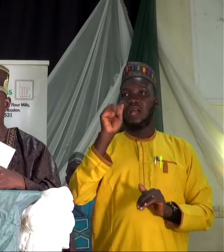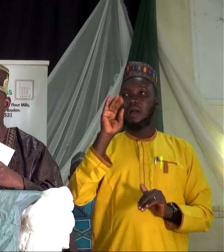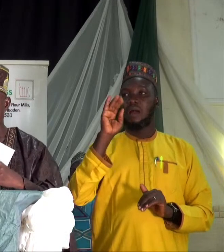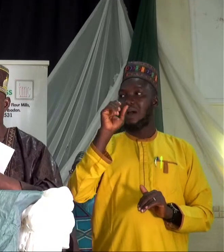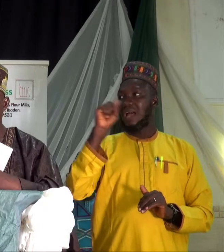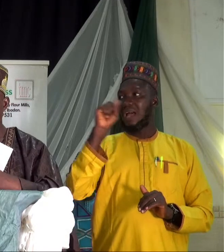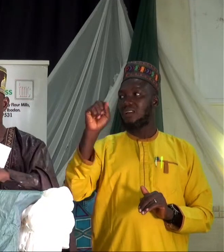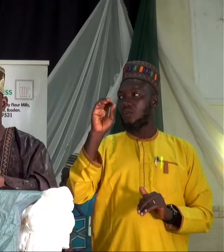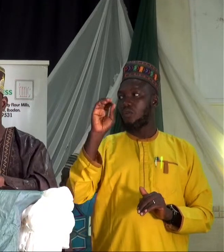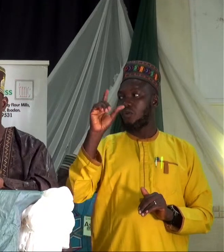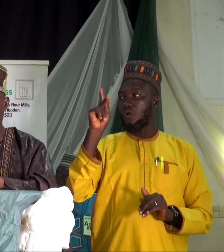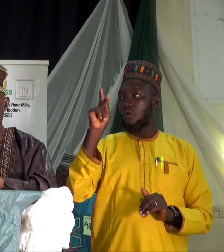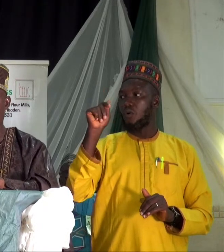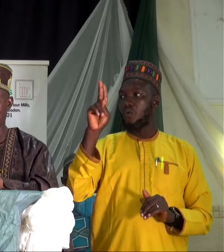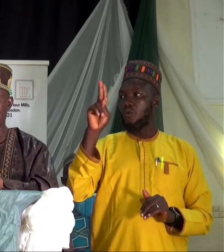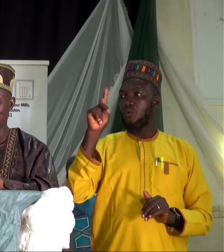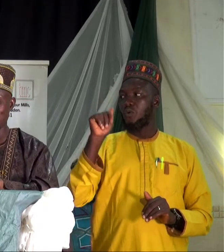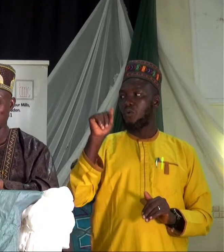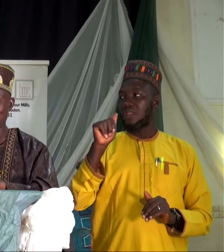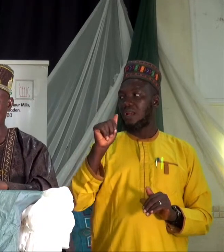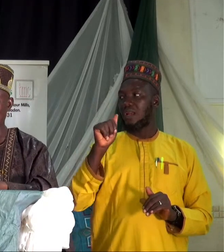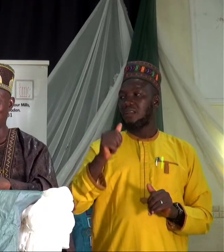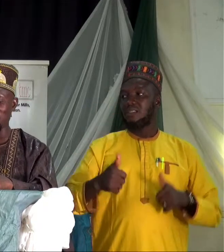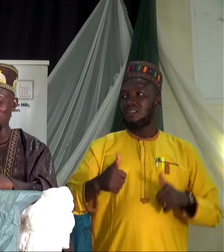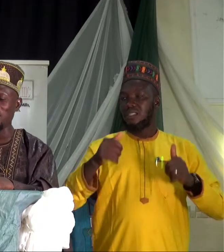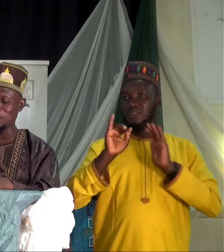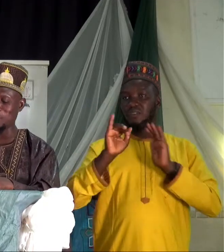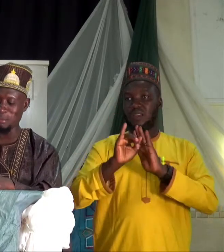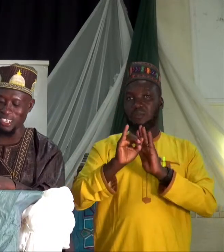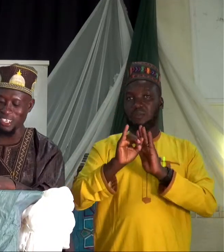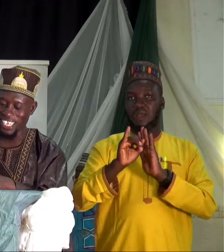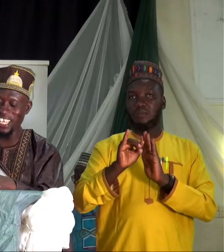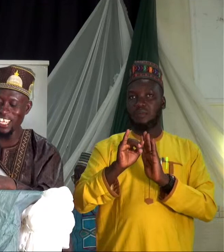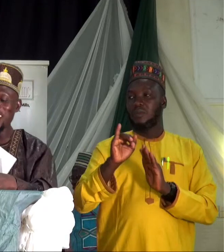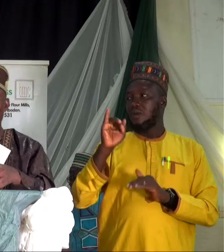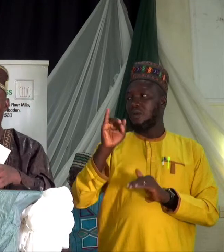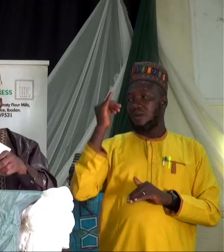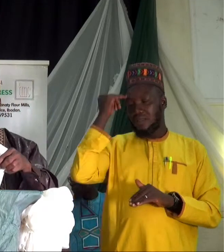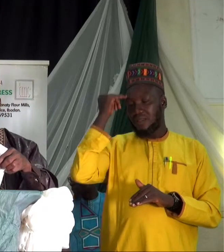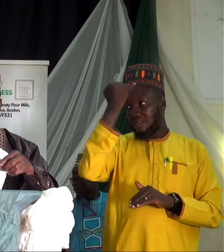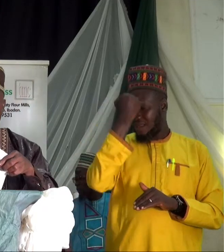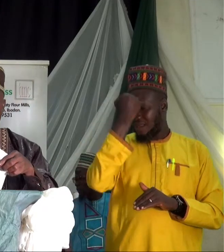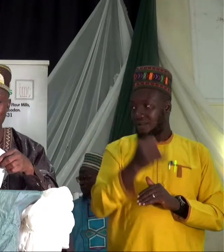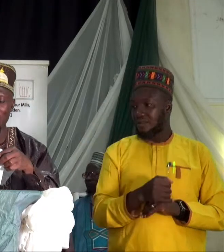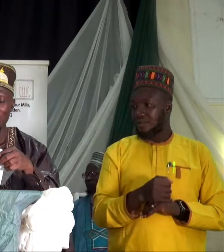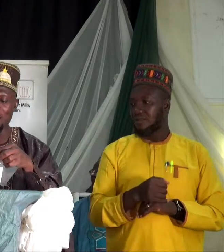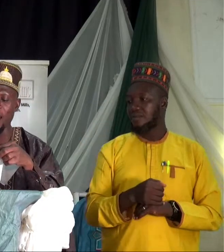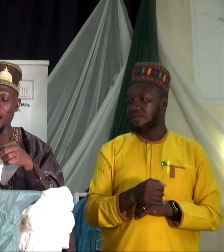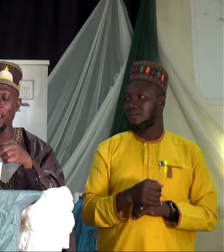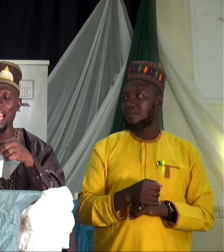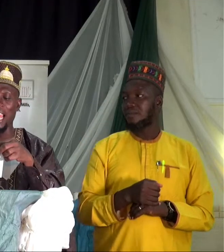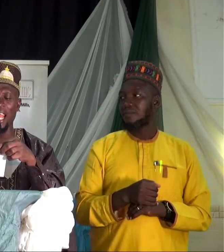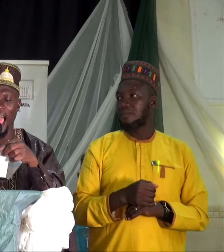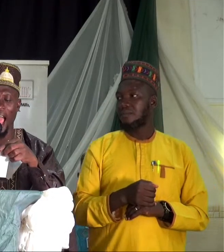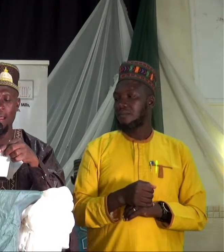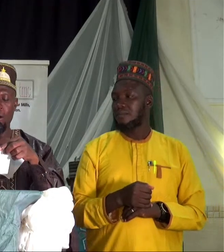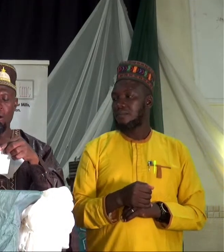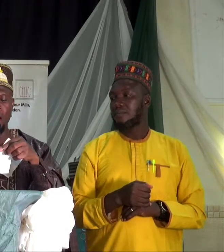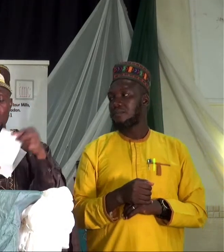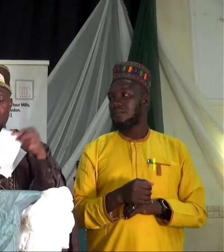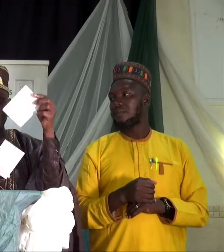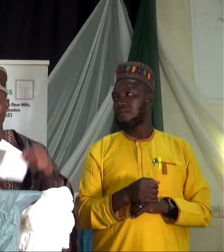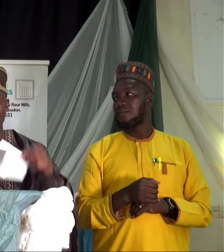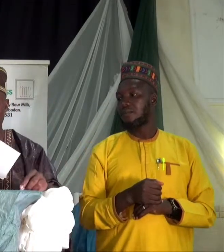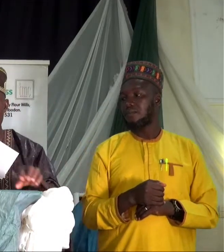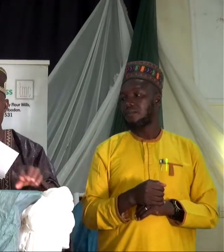Olokuta Chief Imam of Isei Land okay Alhaji Daud Fasasi Odesola Adala Oreyi Oni